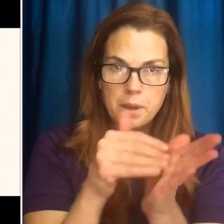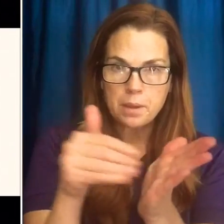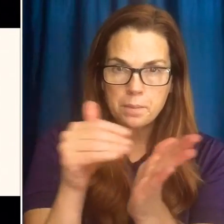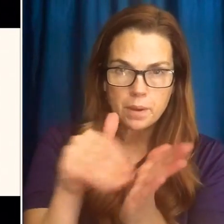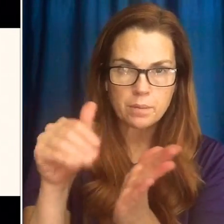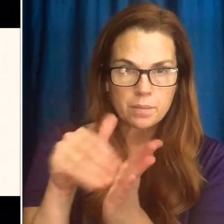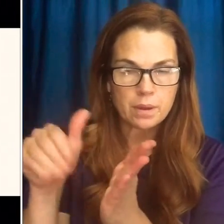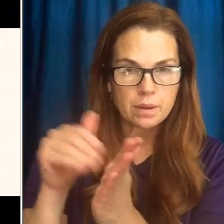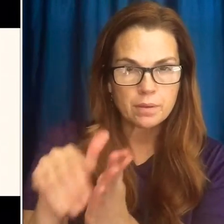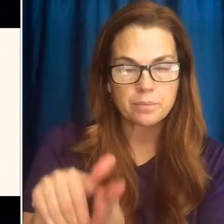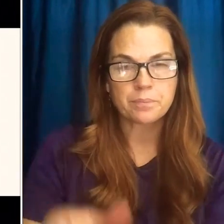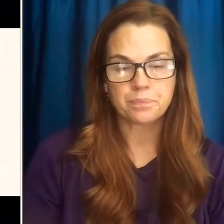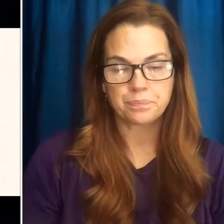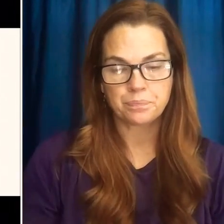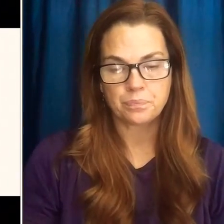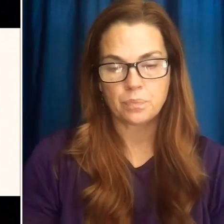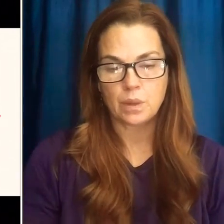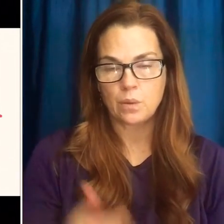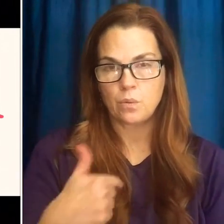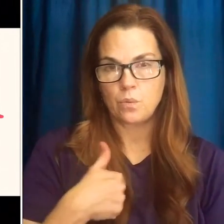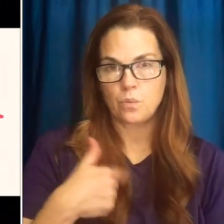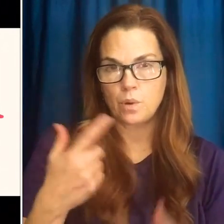decimal.